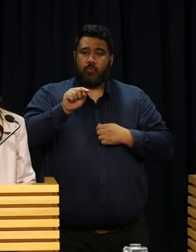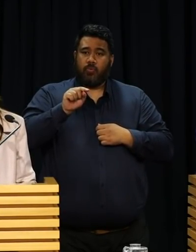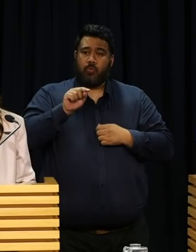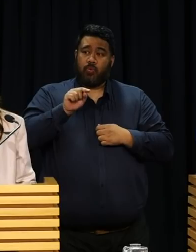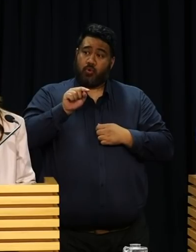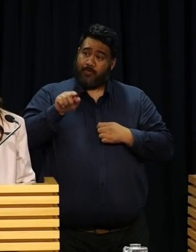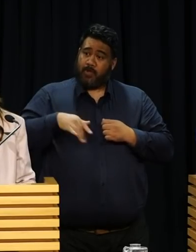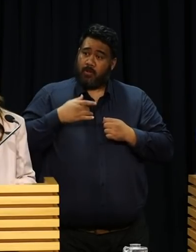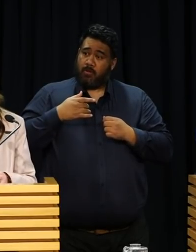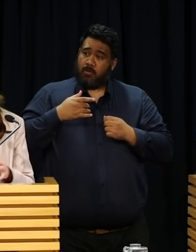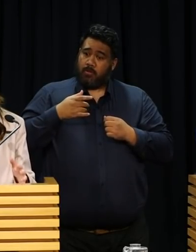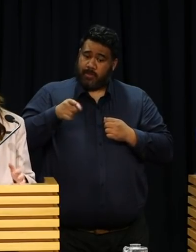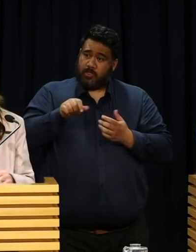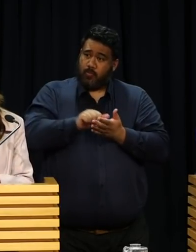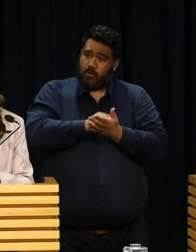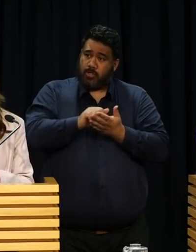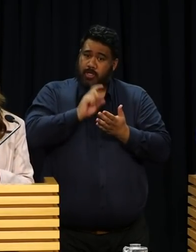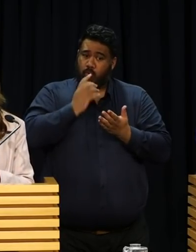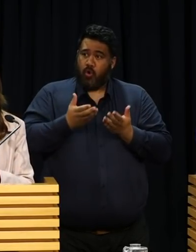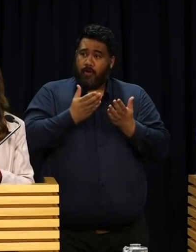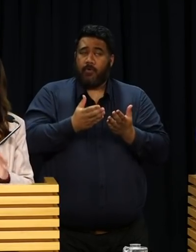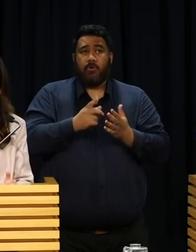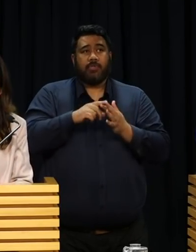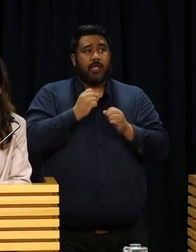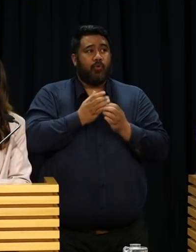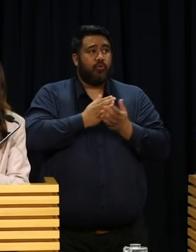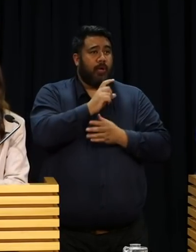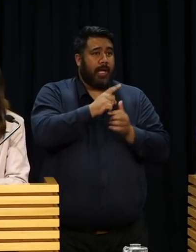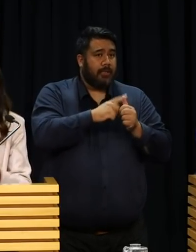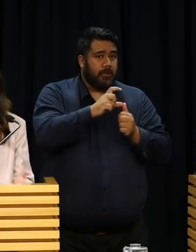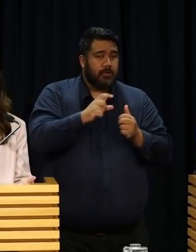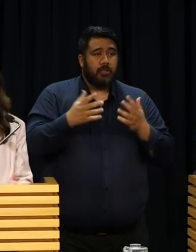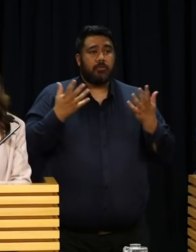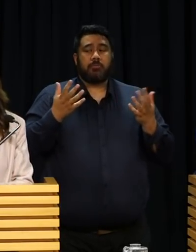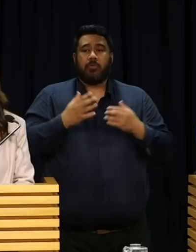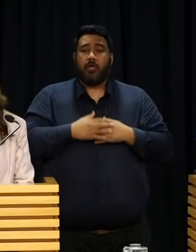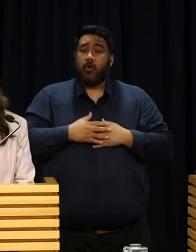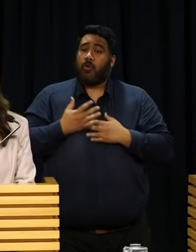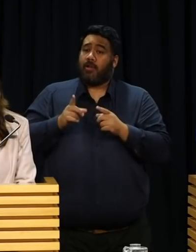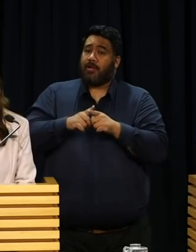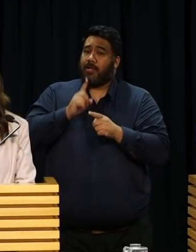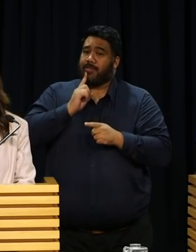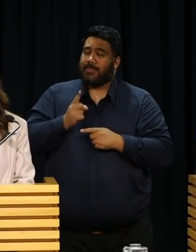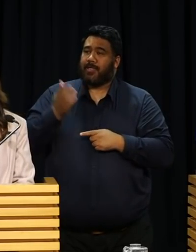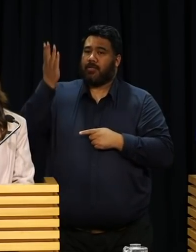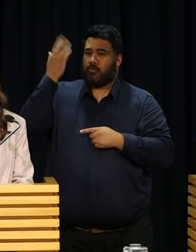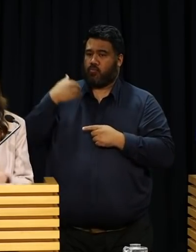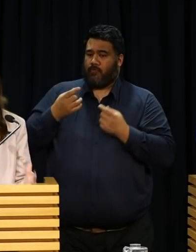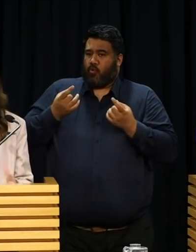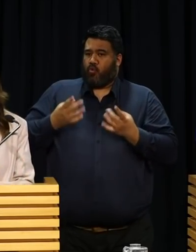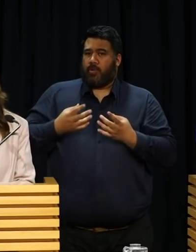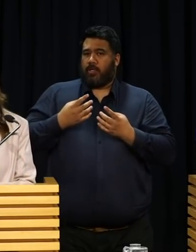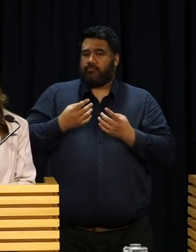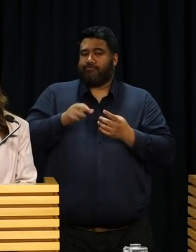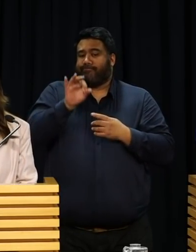you would hope to do if you're making this apology and making it matter, that if you're giving people PTSD... Again, look, we've given an indication here of what our intent is. I'm